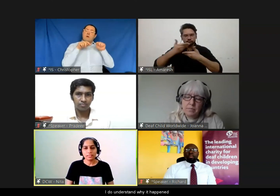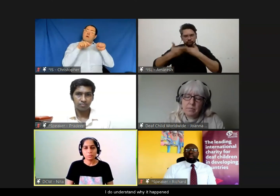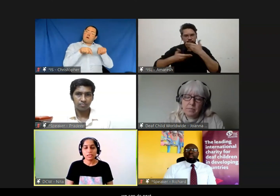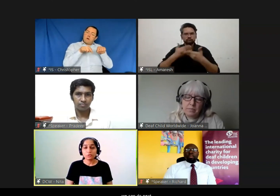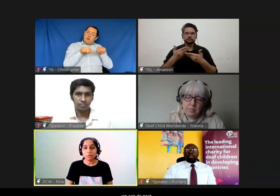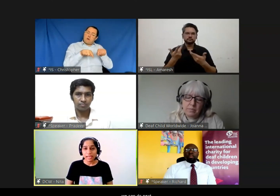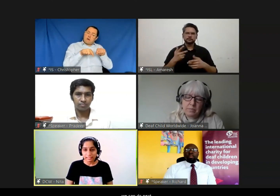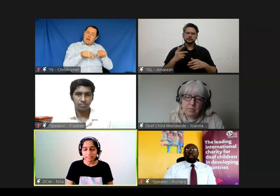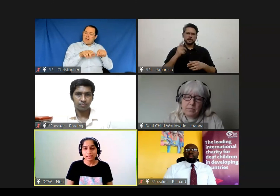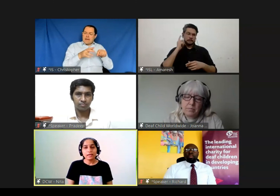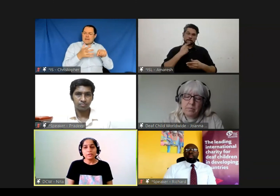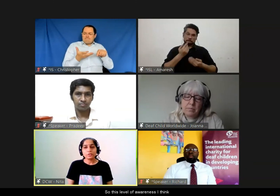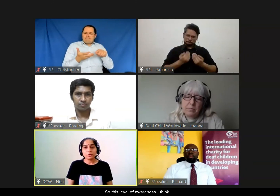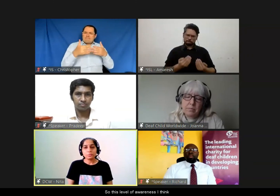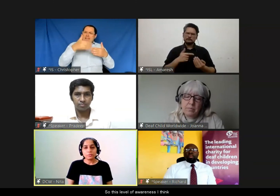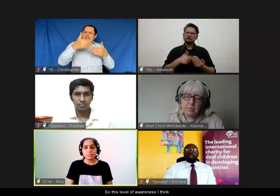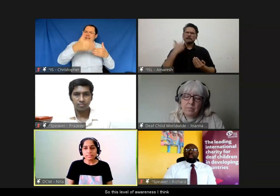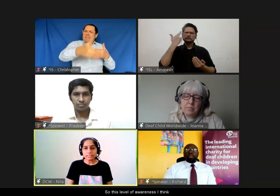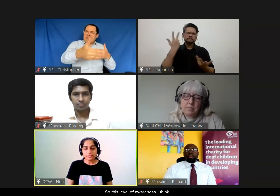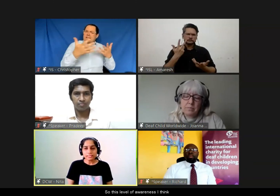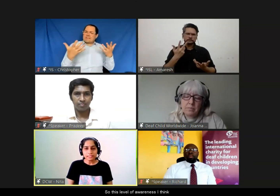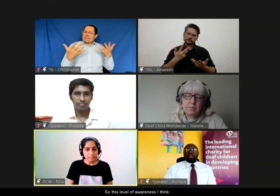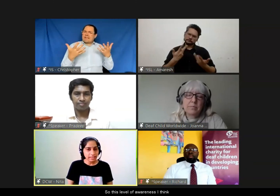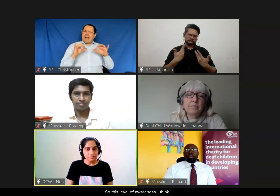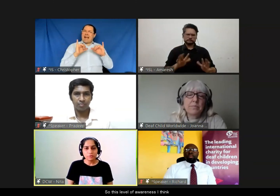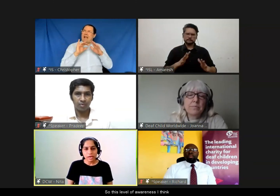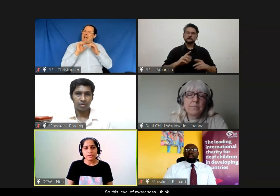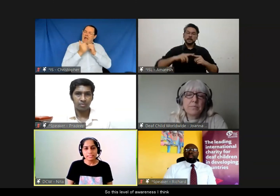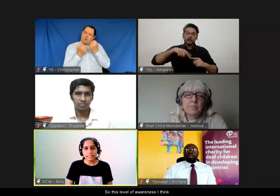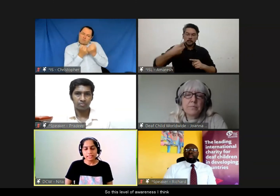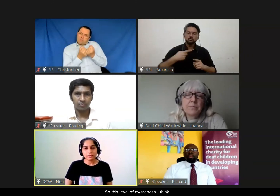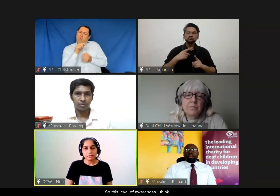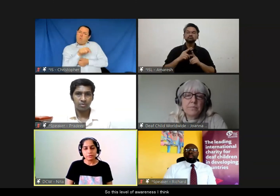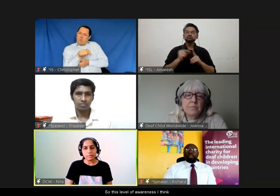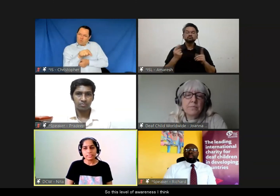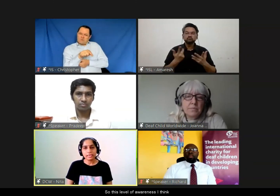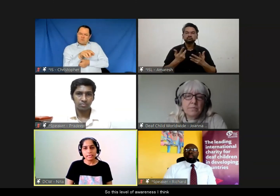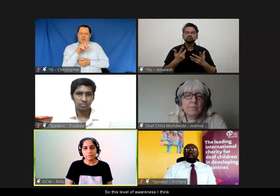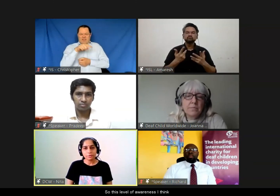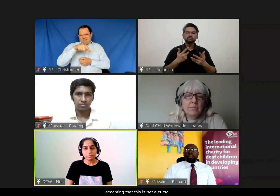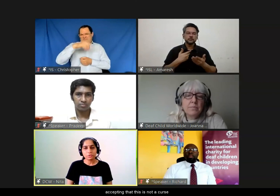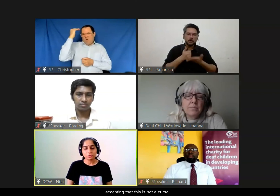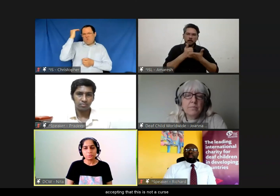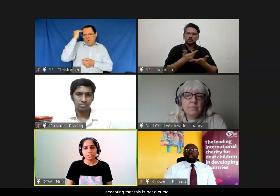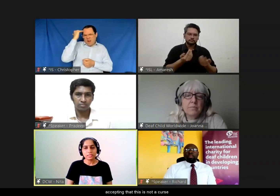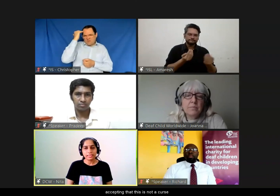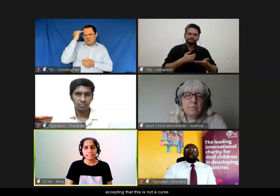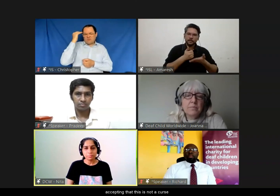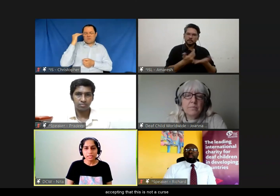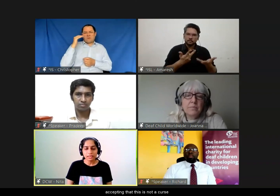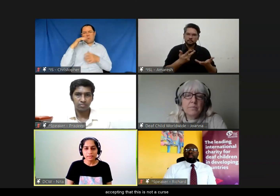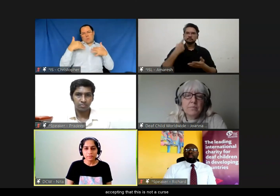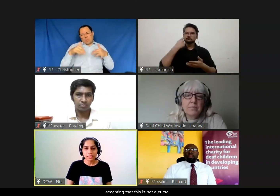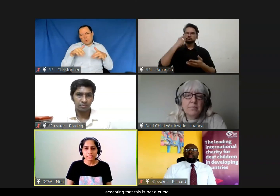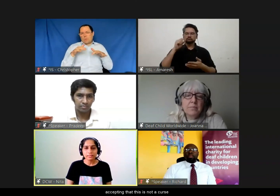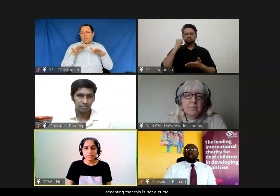is it that we can do next? So this level of awareness, I think, is key for them to start